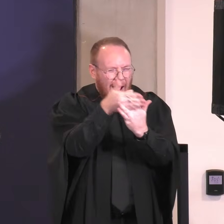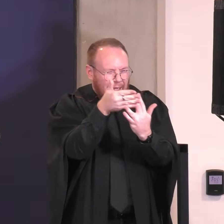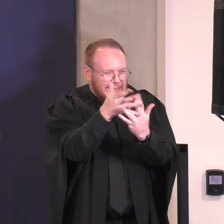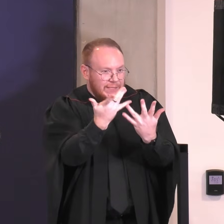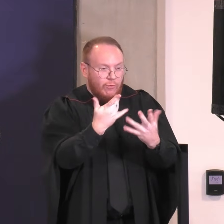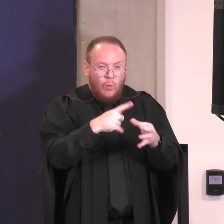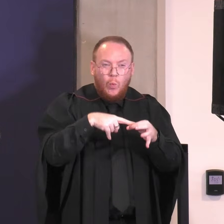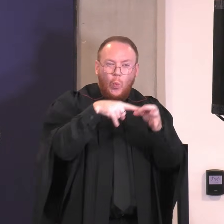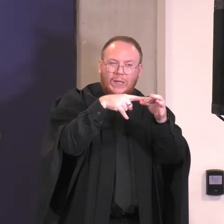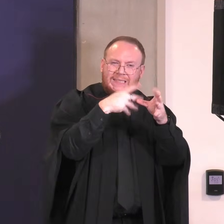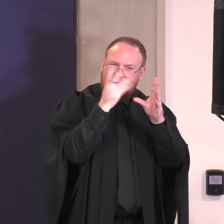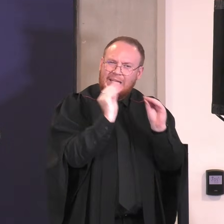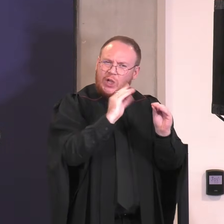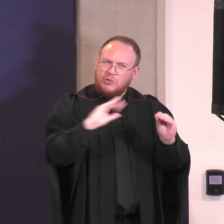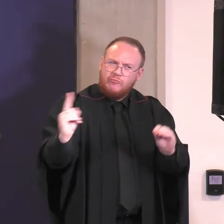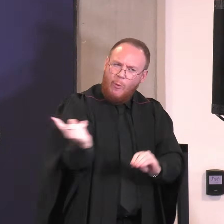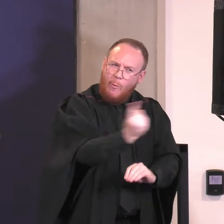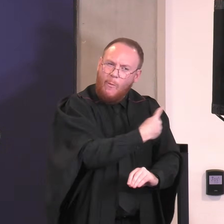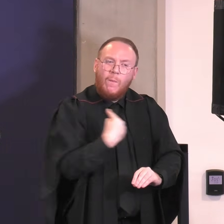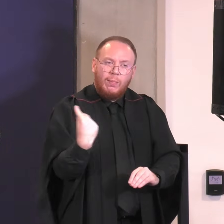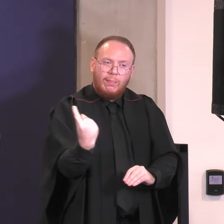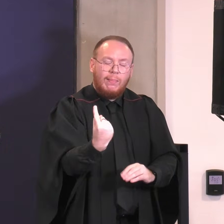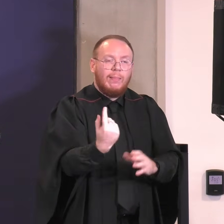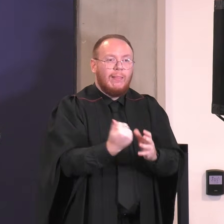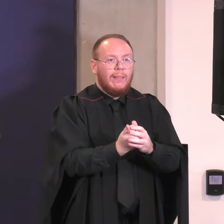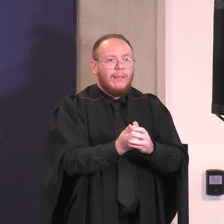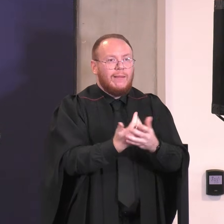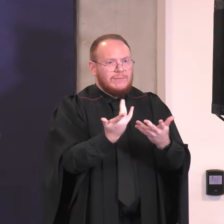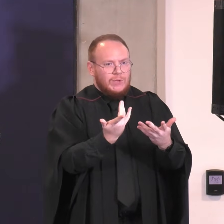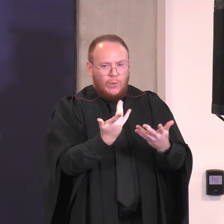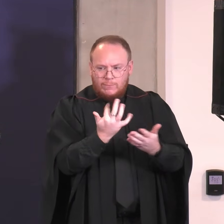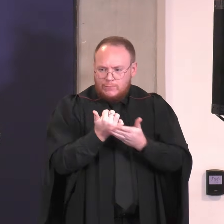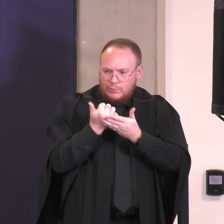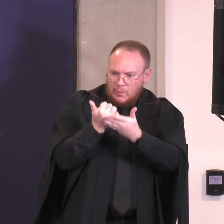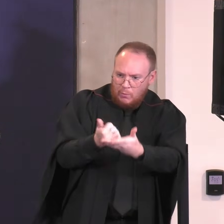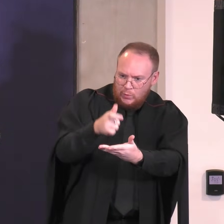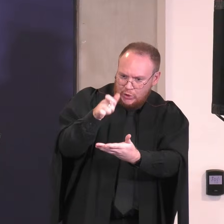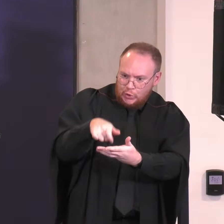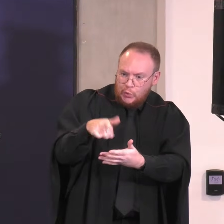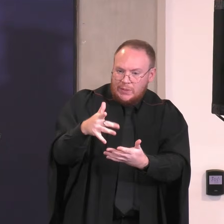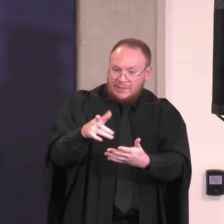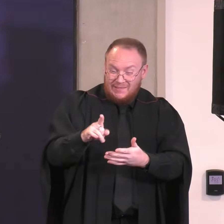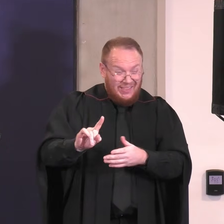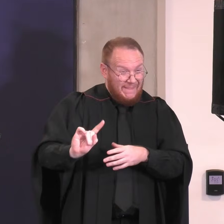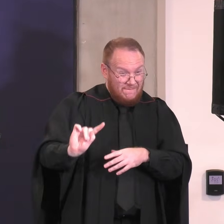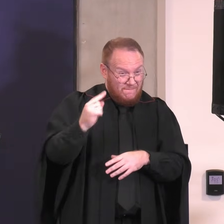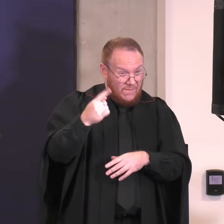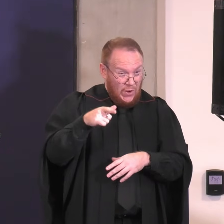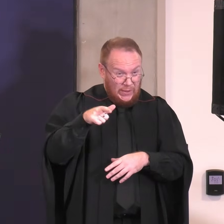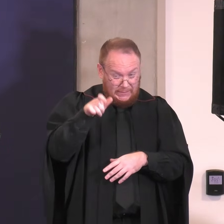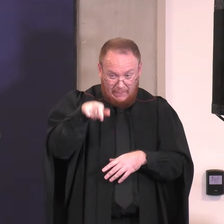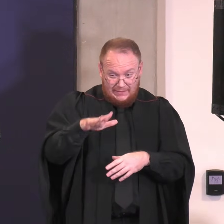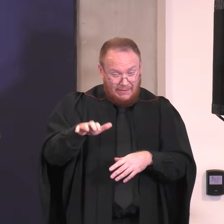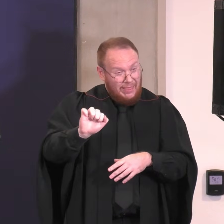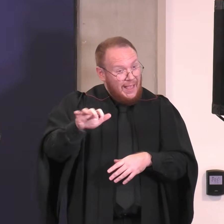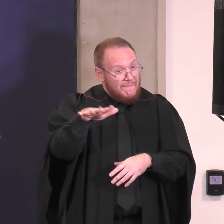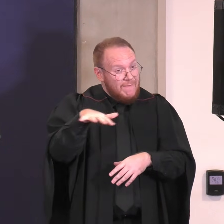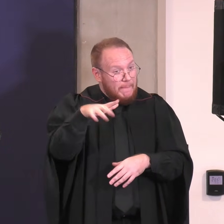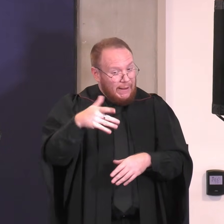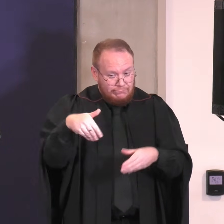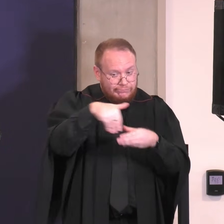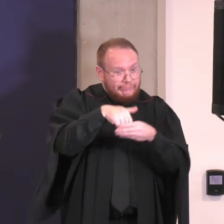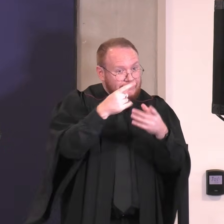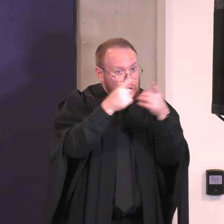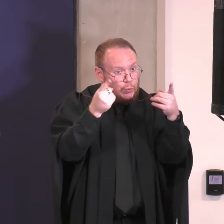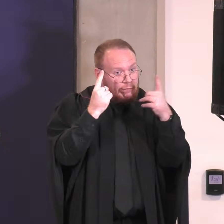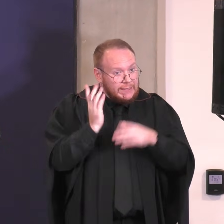for all. In particular, the way we support students who are first in their family to experience higher education. We